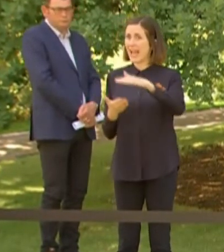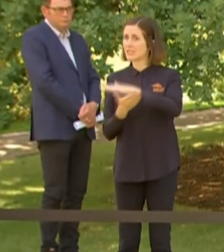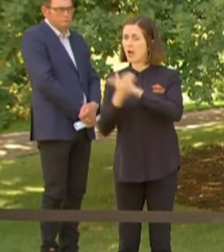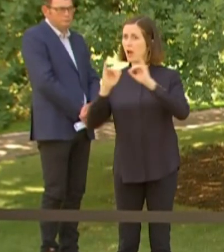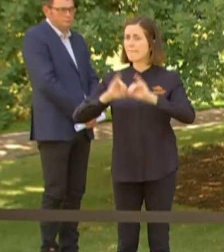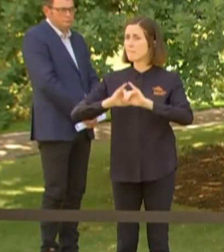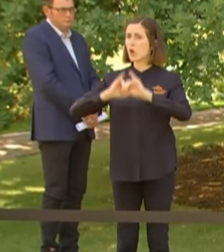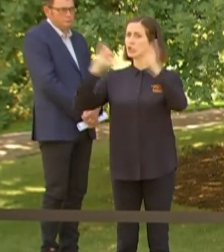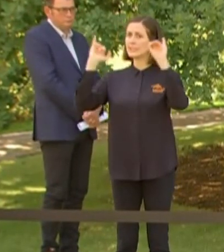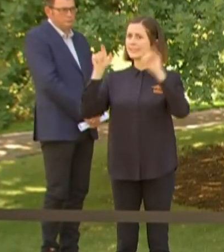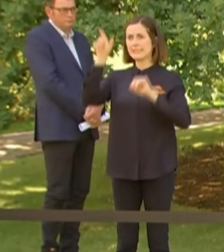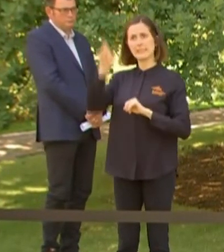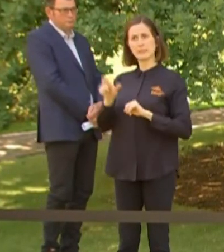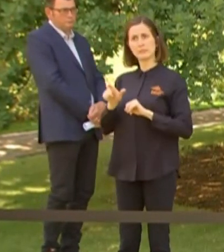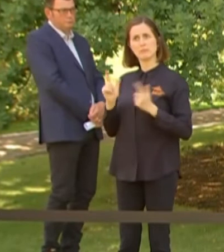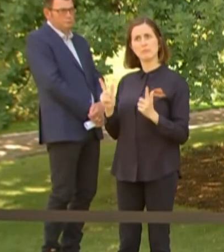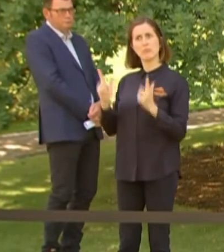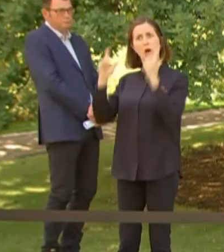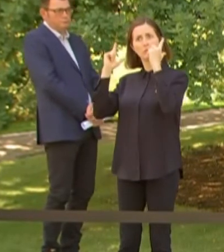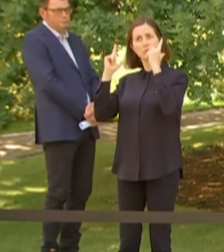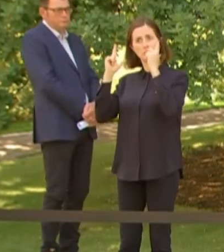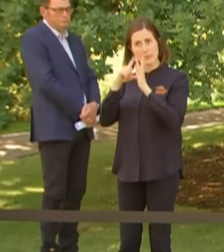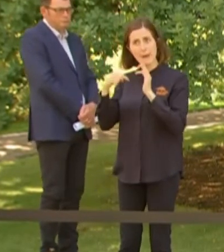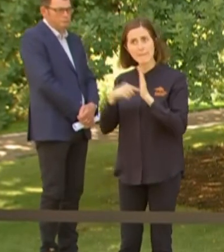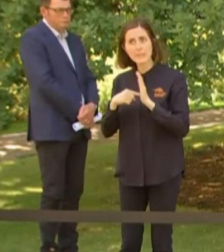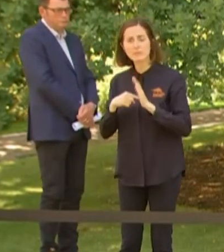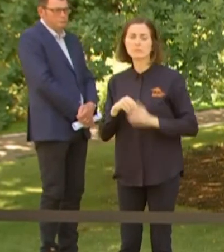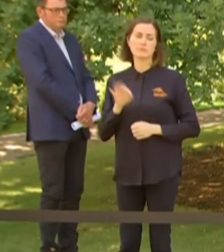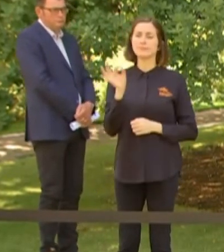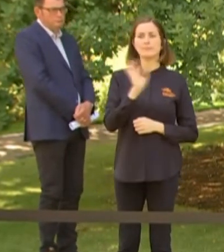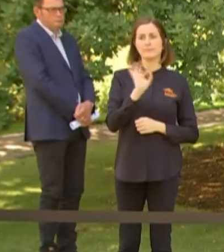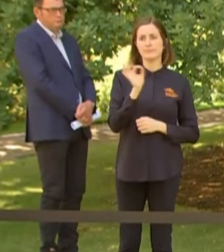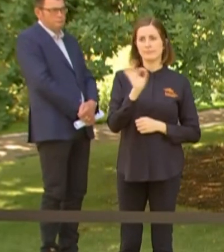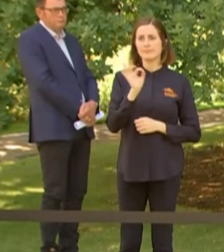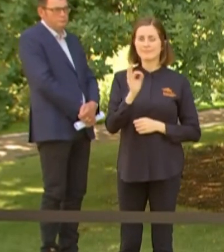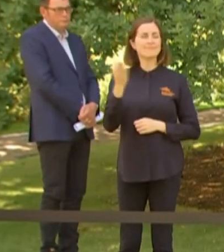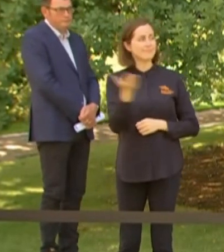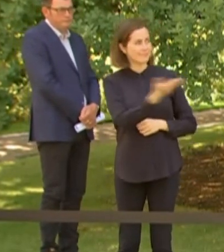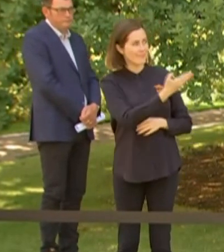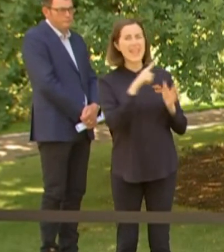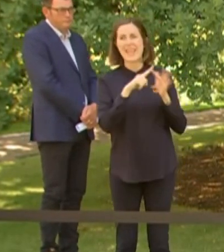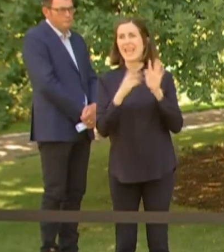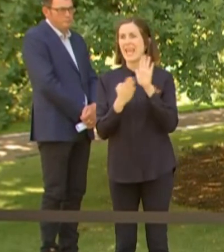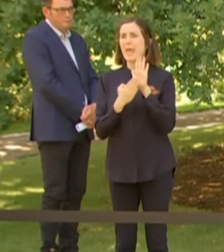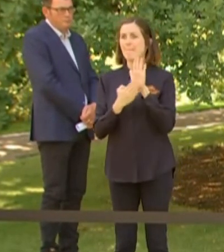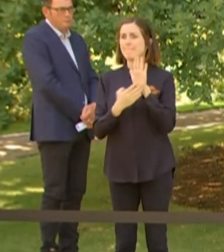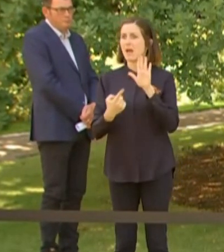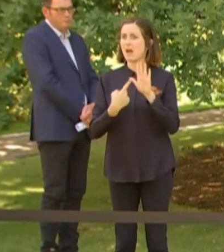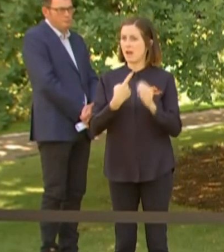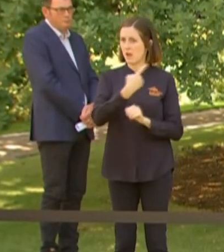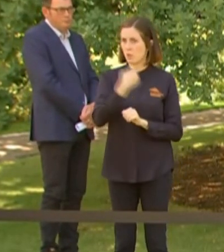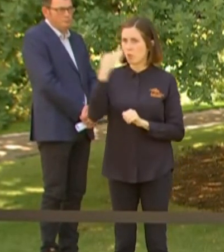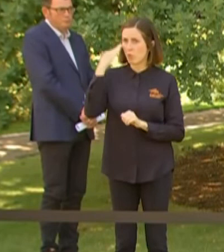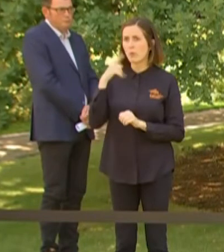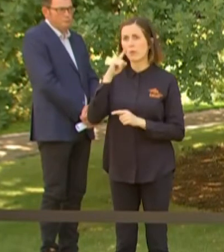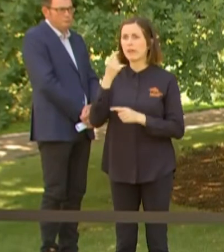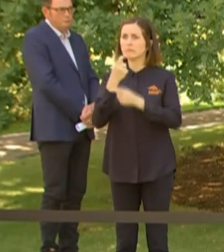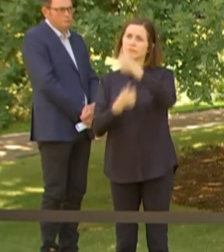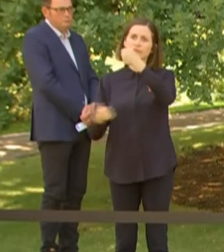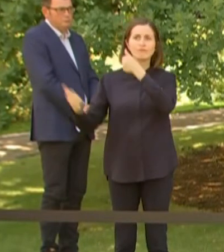Well, look, it doesn't really, because the way we've established is that Emma will become the head